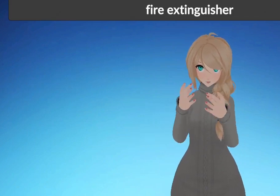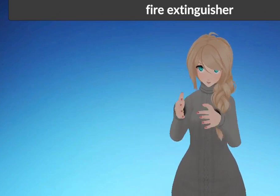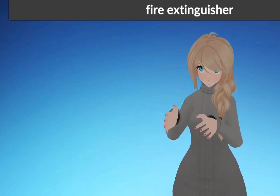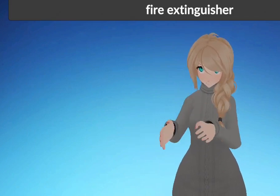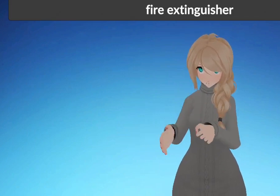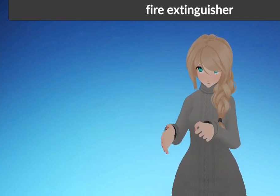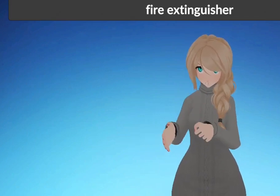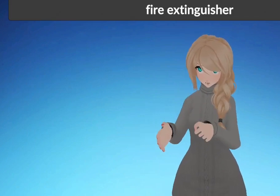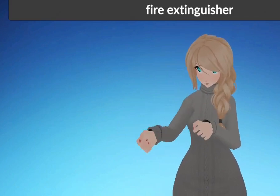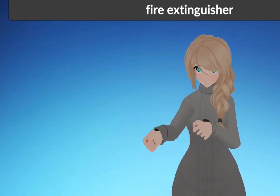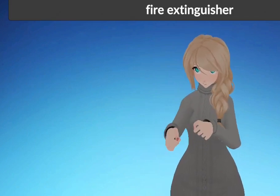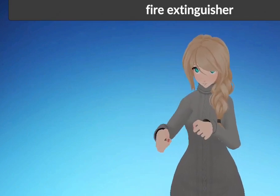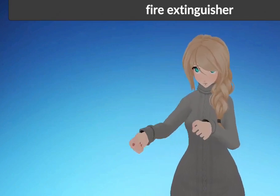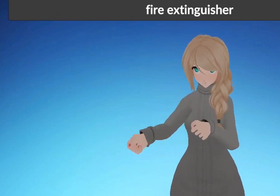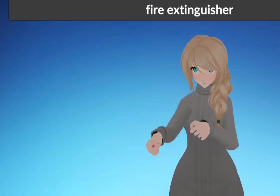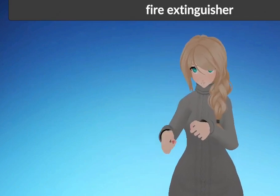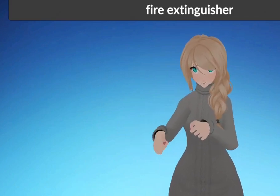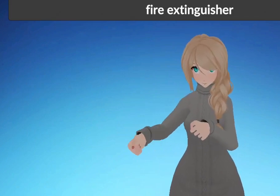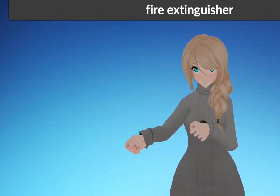Fire, and you hold that, and you hold it go.